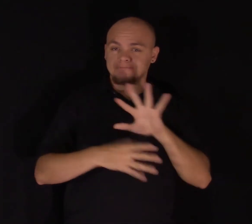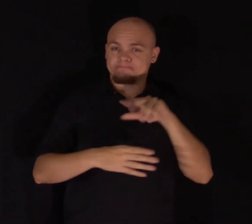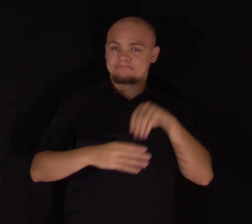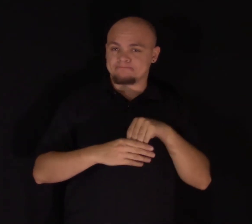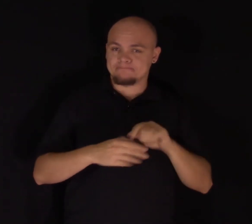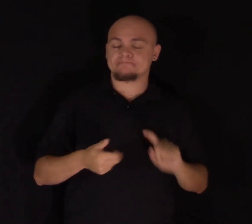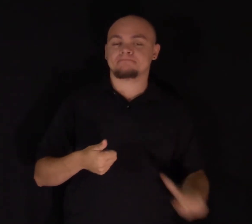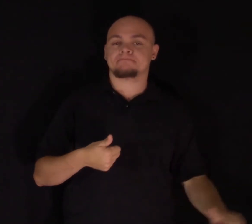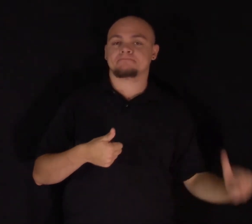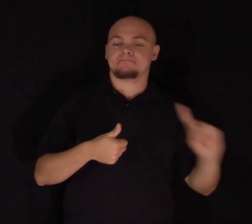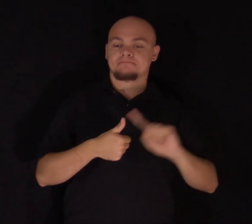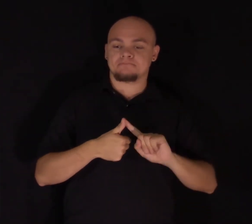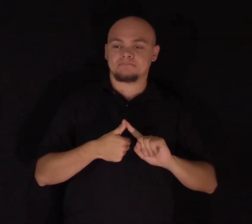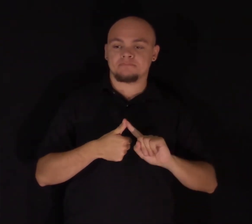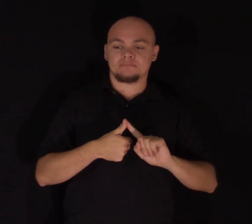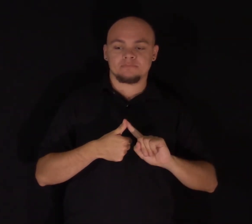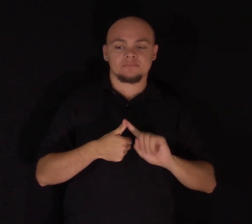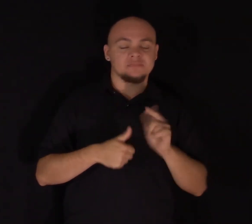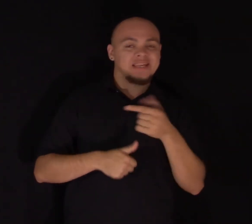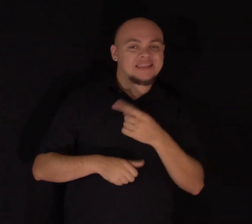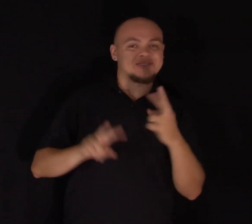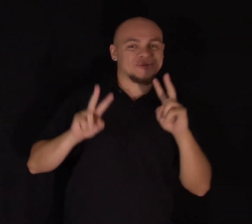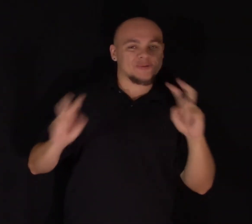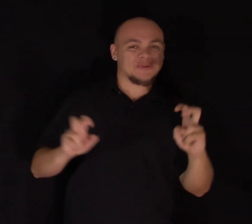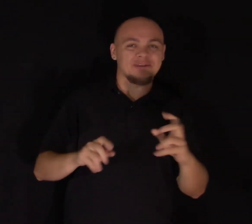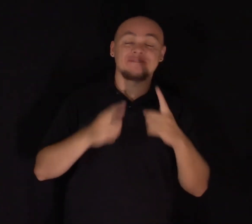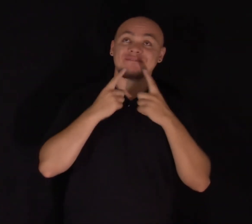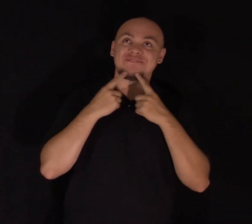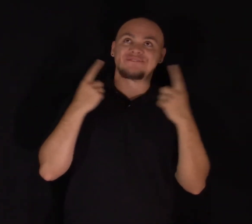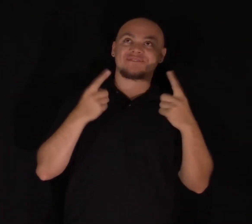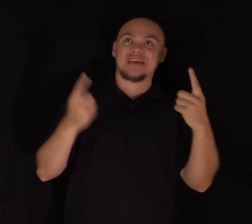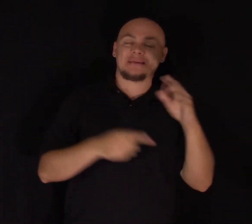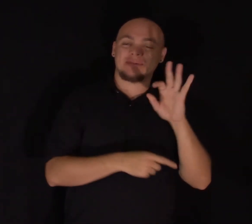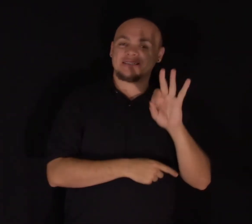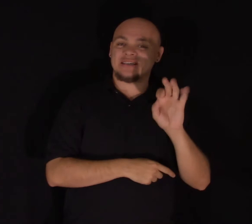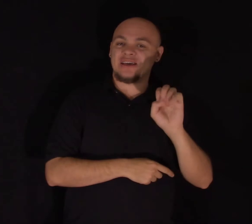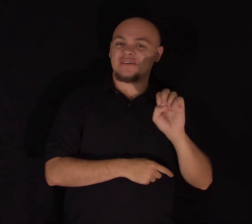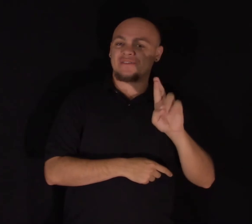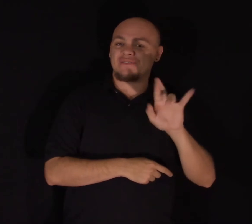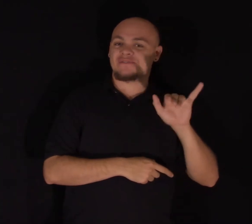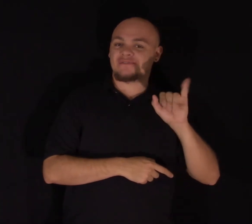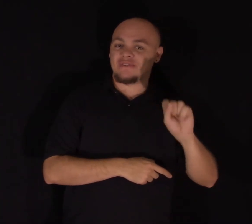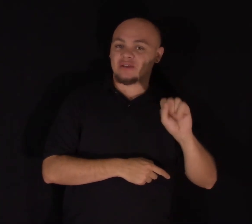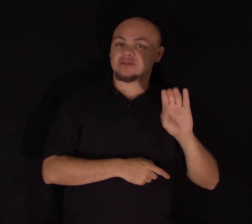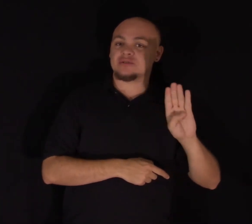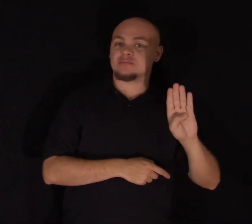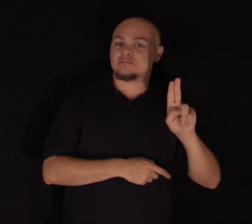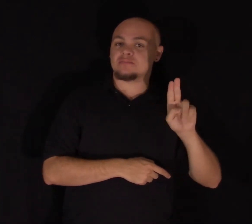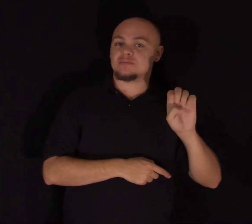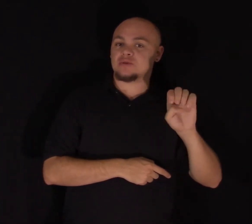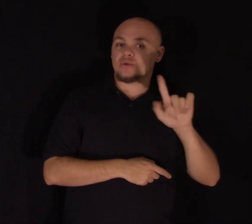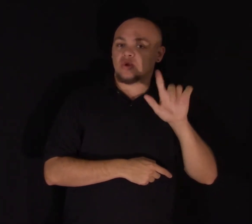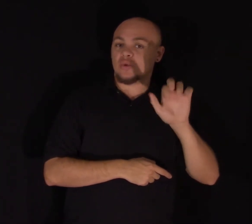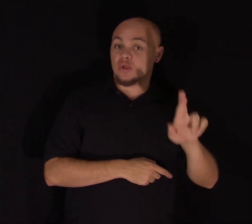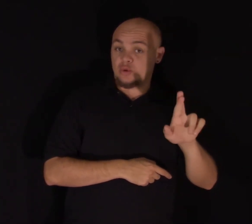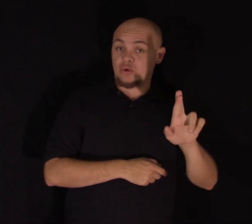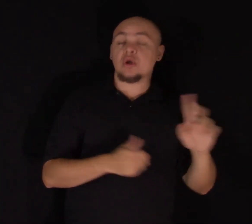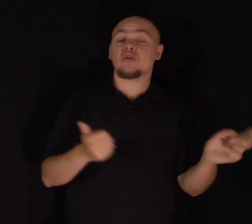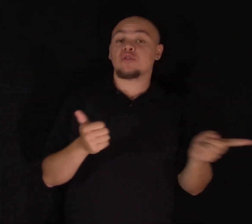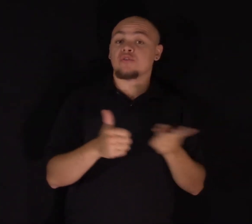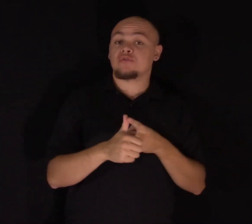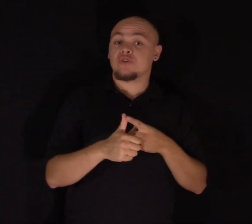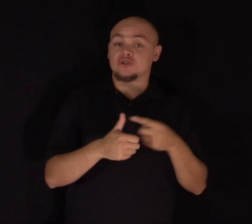philosophy. So this is a quote from the famous Ferris Bueller. The first aspect to